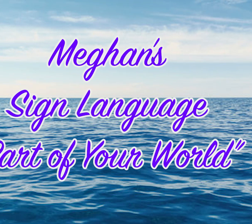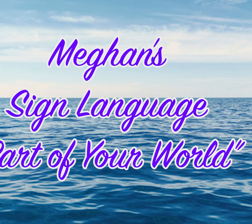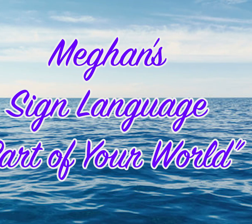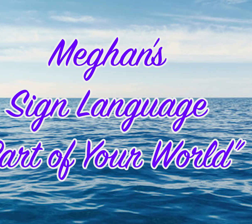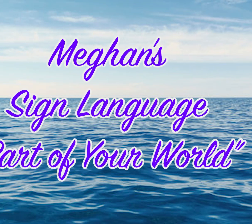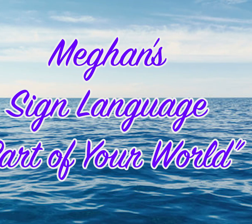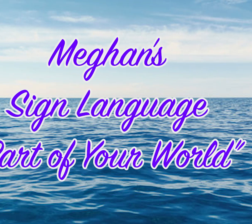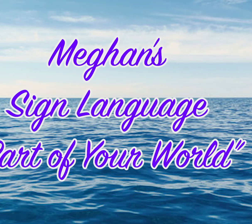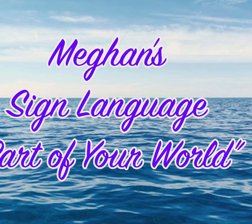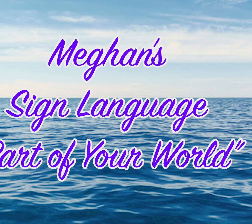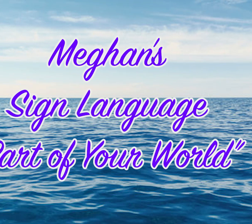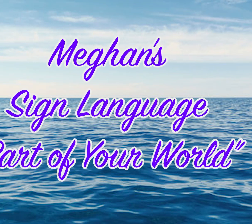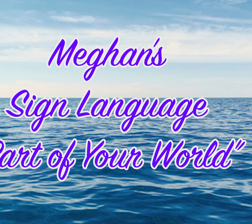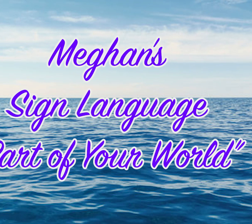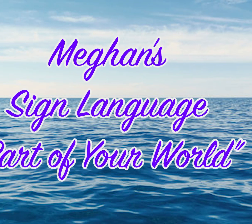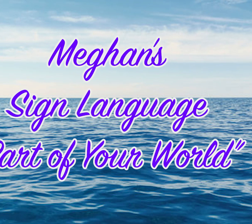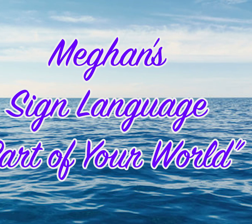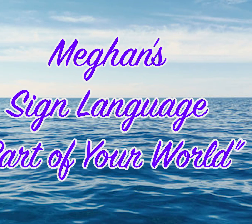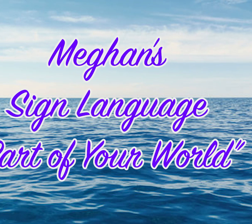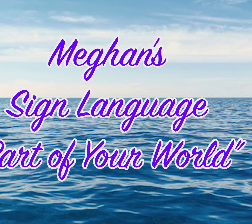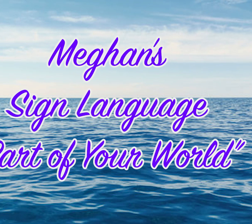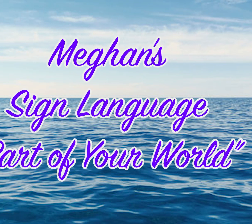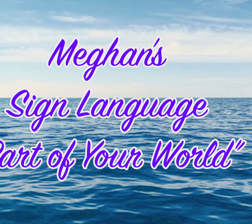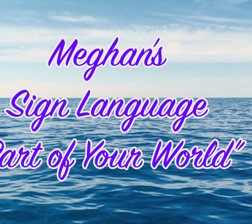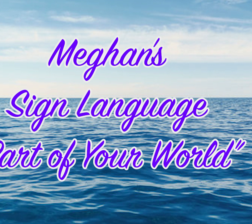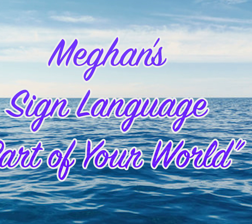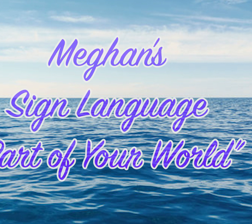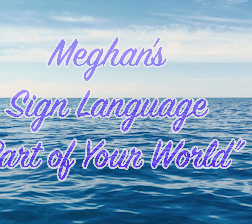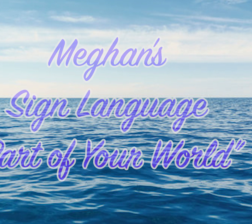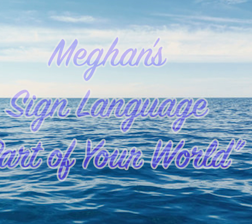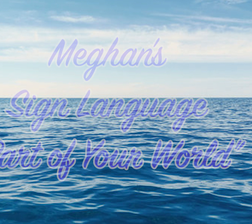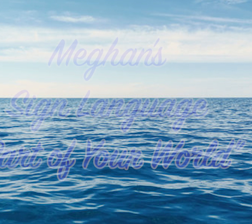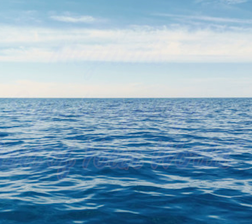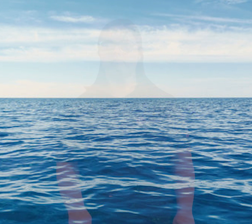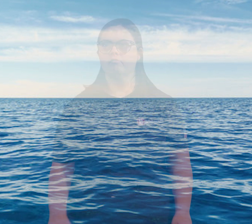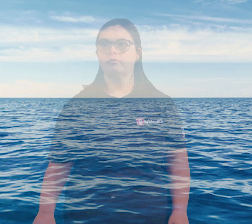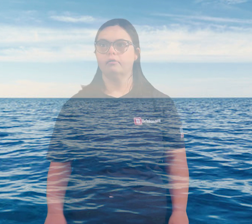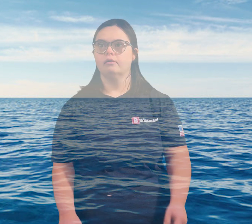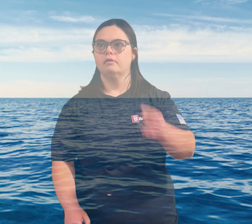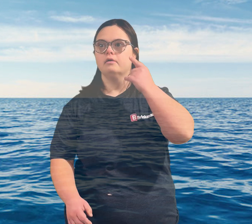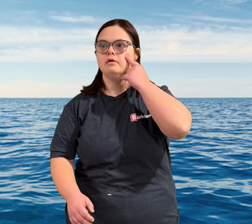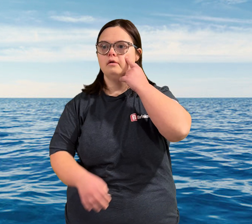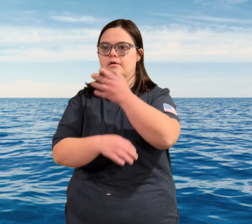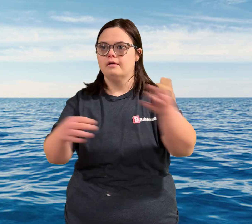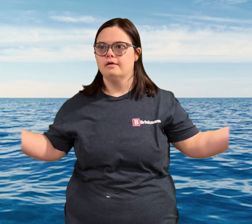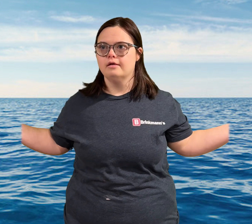Seeing a world with wonderful things to be about. Moving stuff